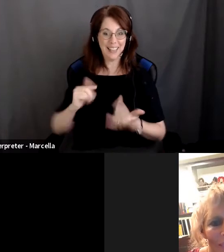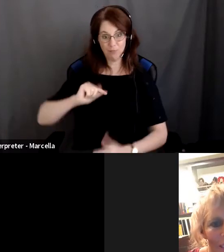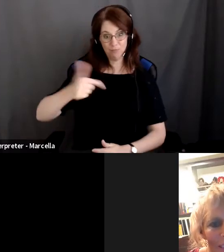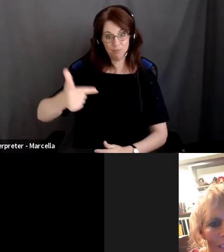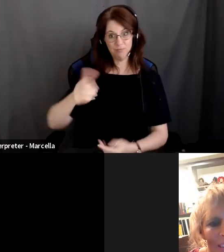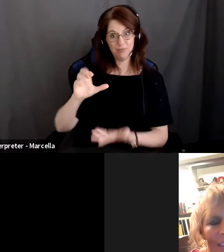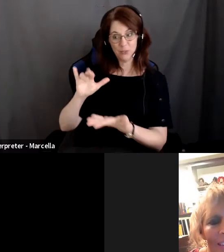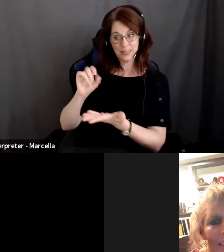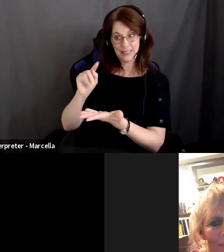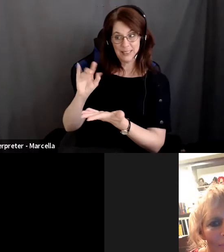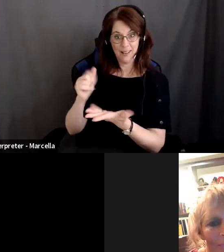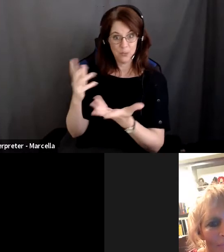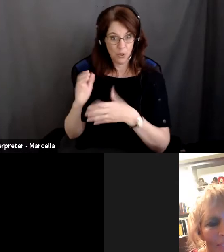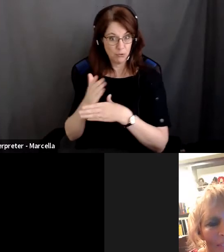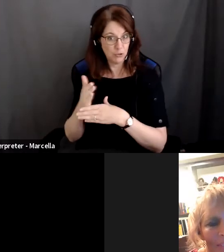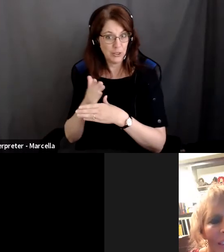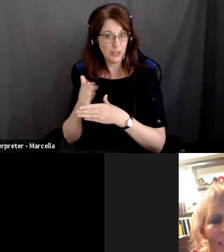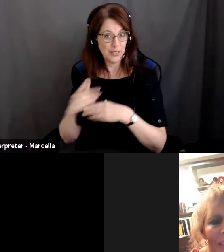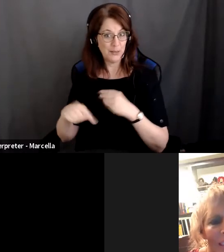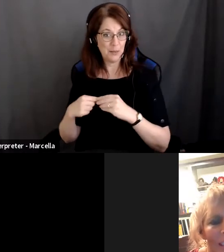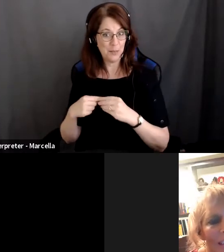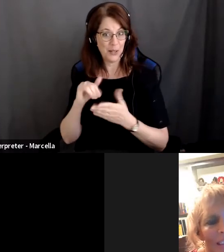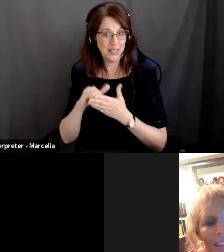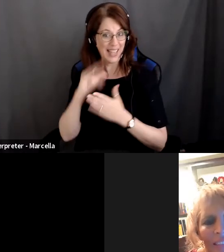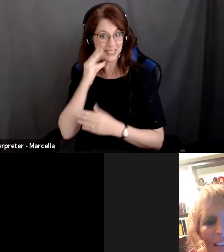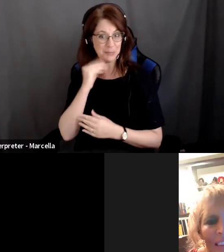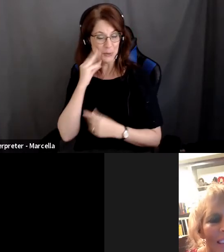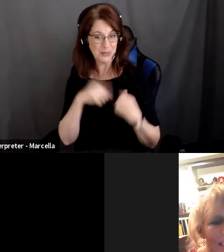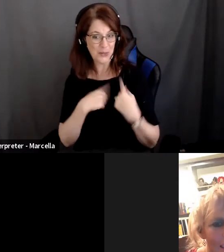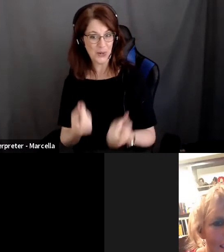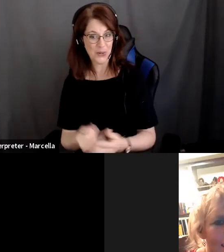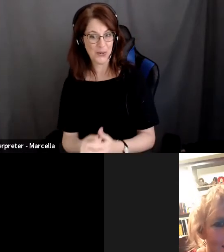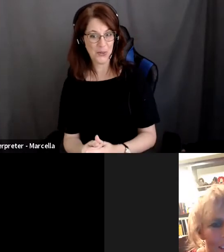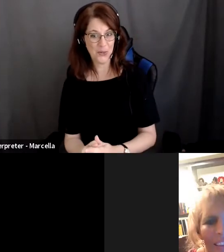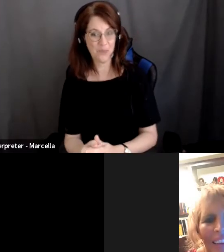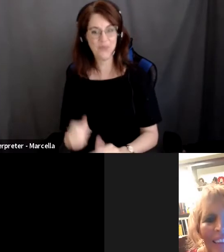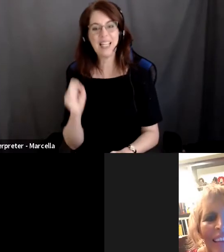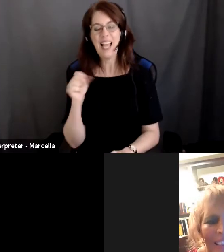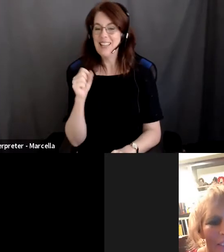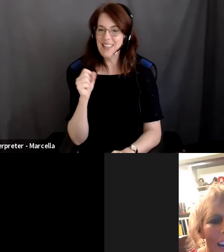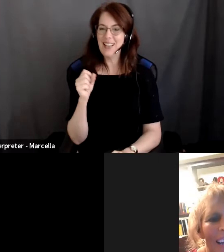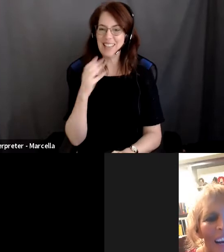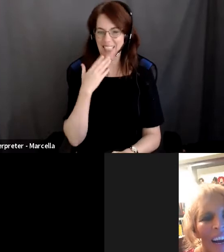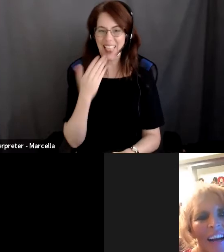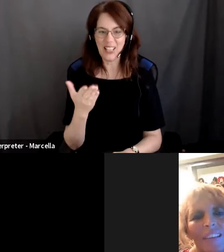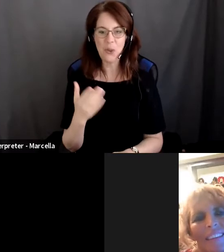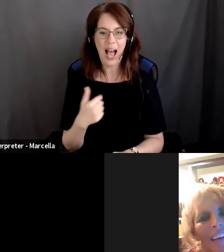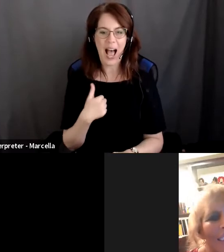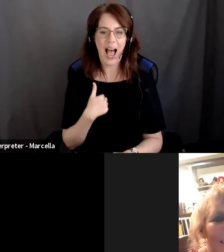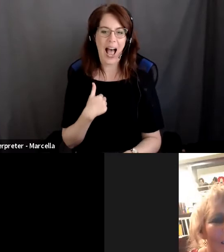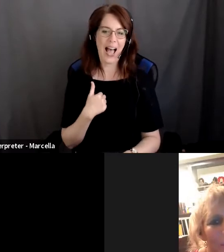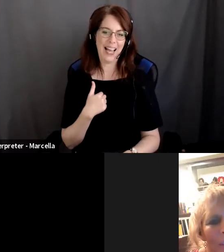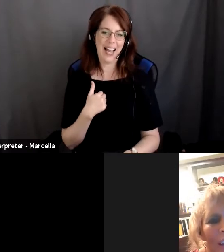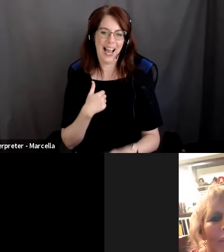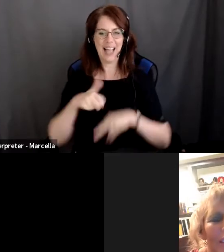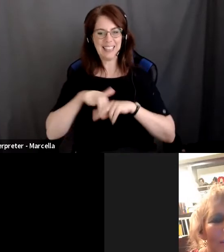to share about that experience so far. Yes, I thank you. I sat